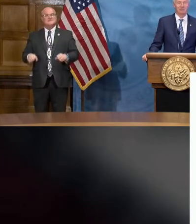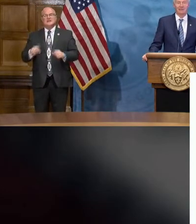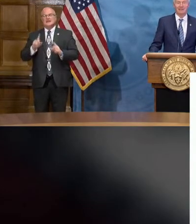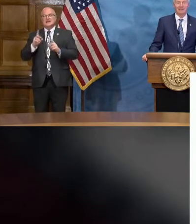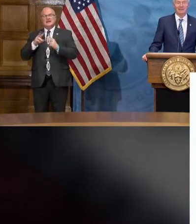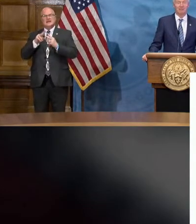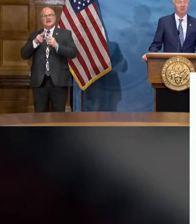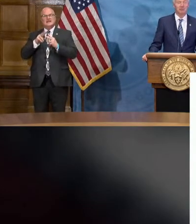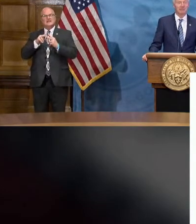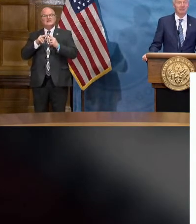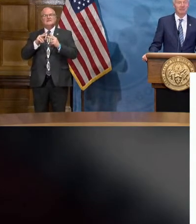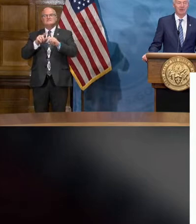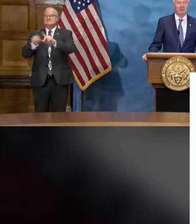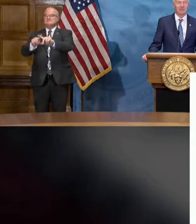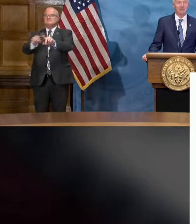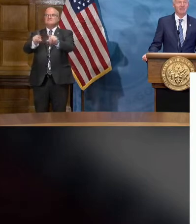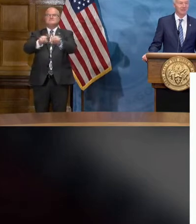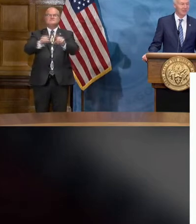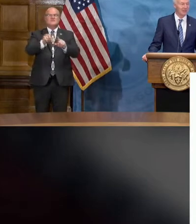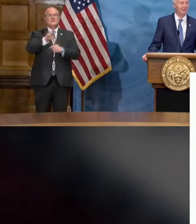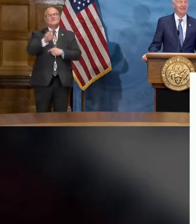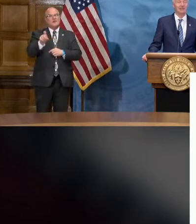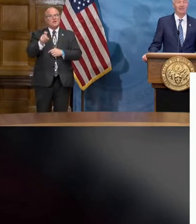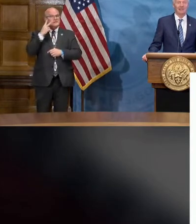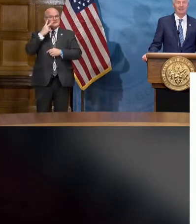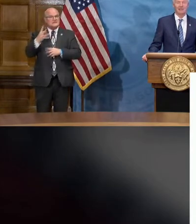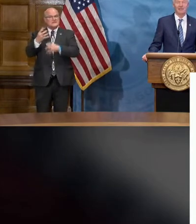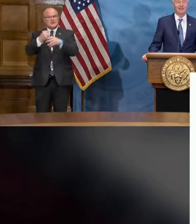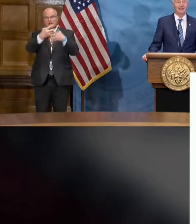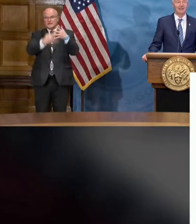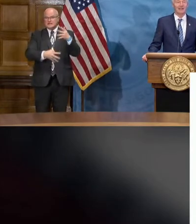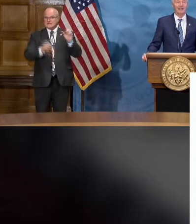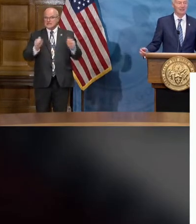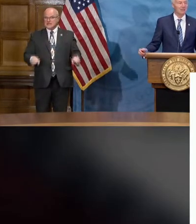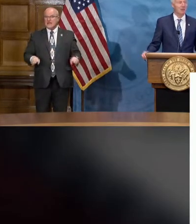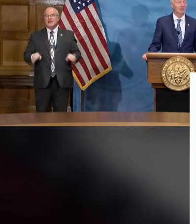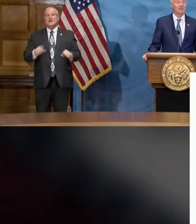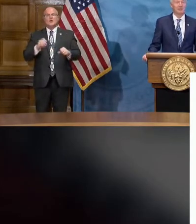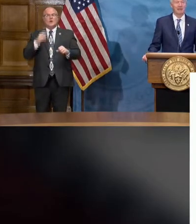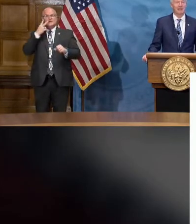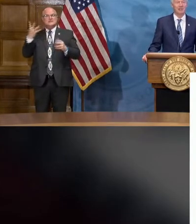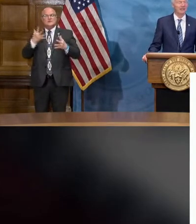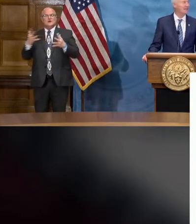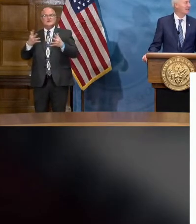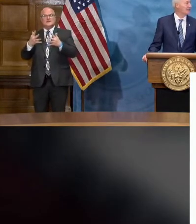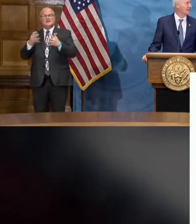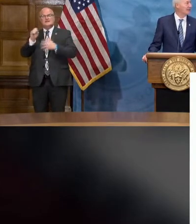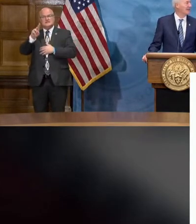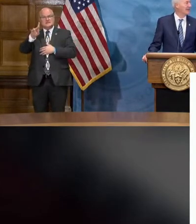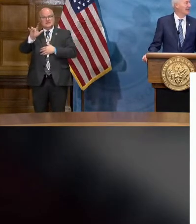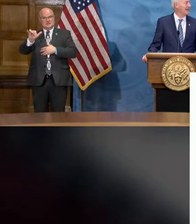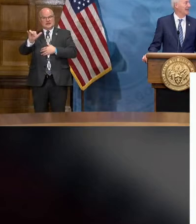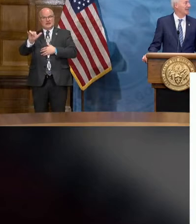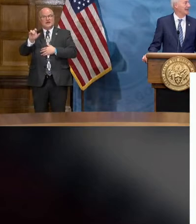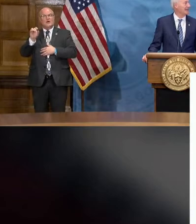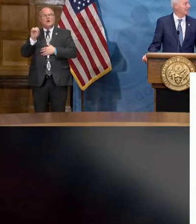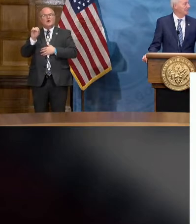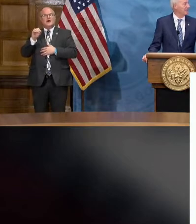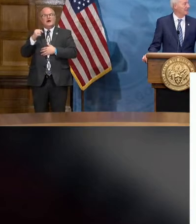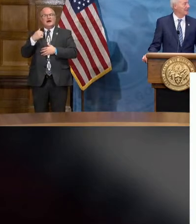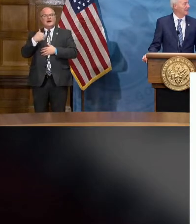to multiple different pharmacies and see if they can get on a list to see what their supply chain is. And